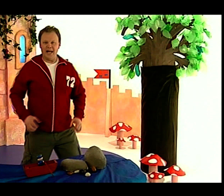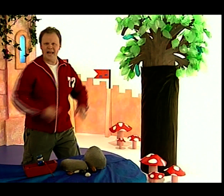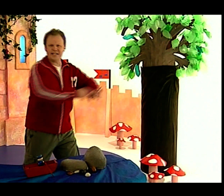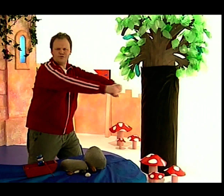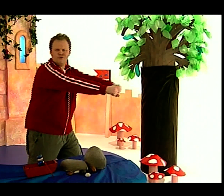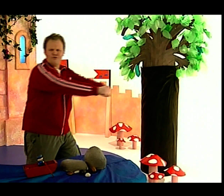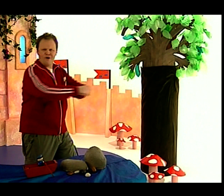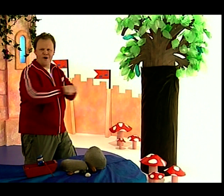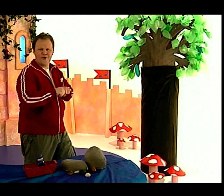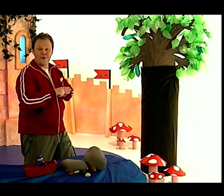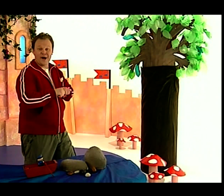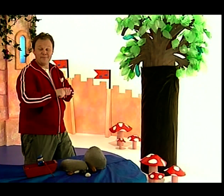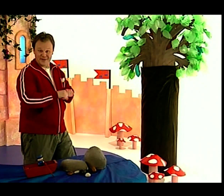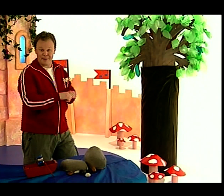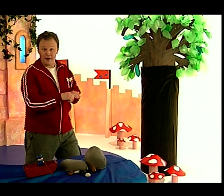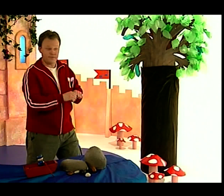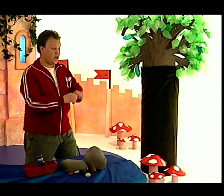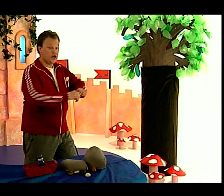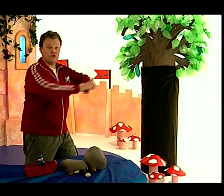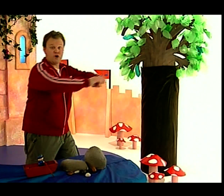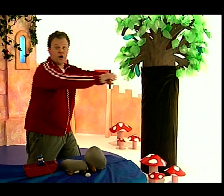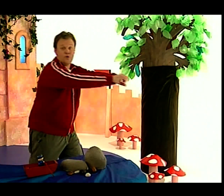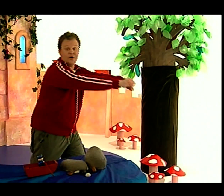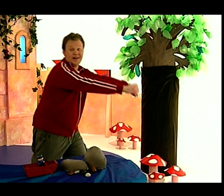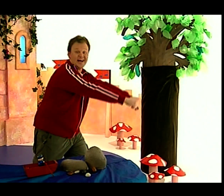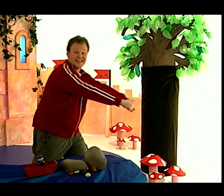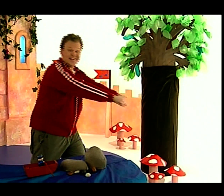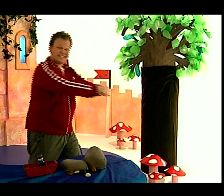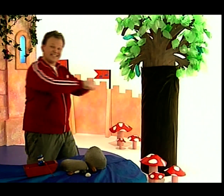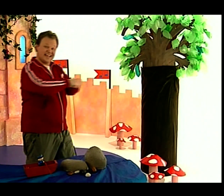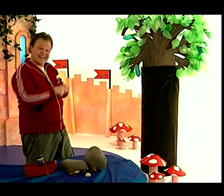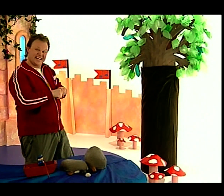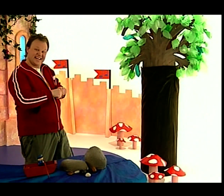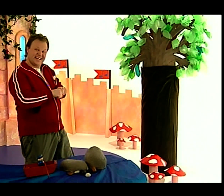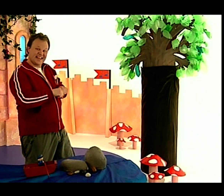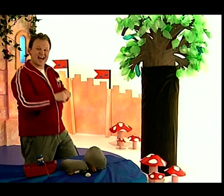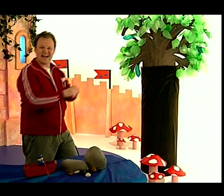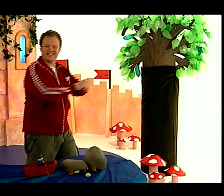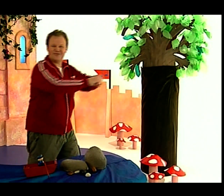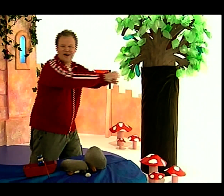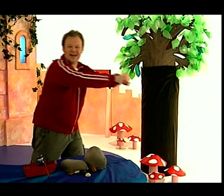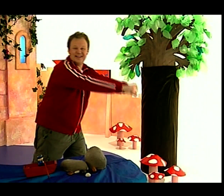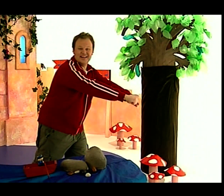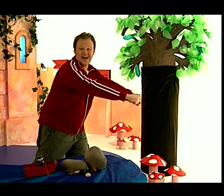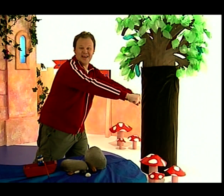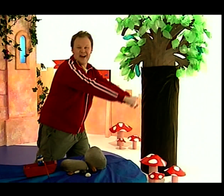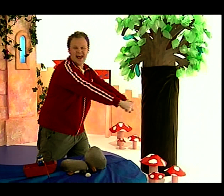Let's row. Come on, you row like this. That's right. Are you ready?